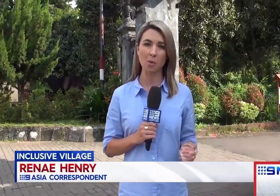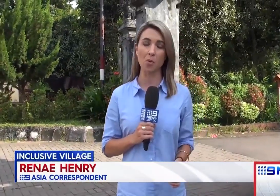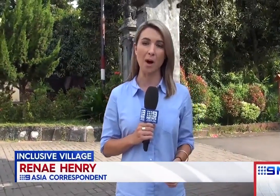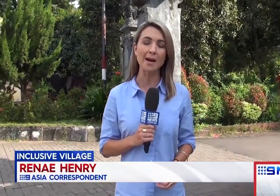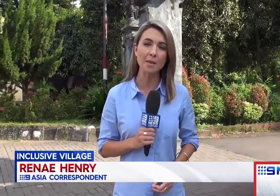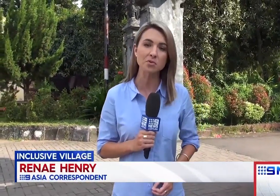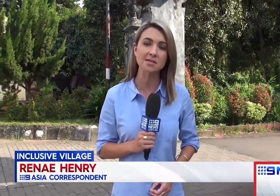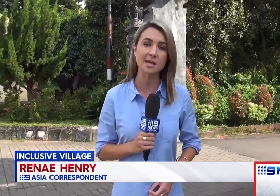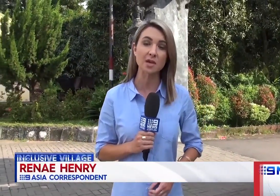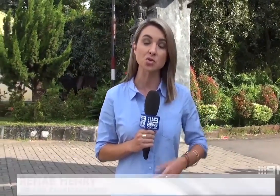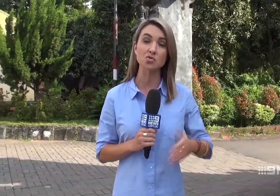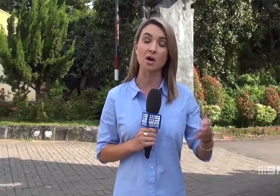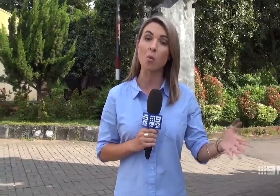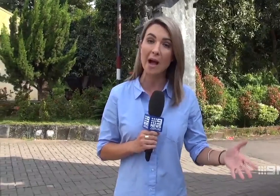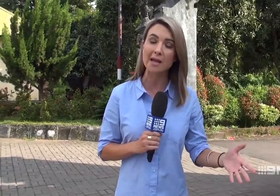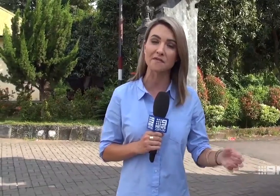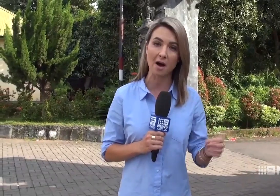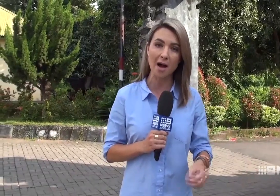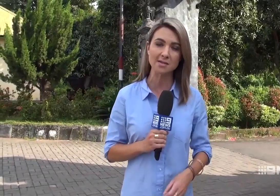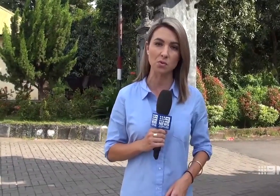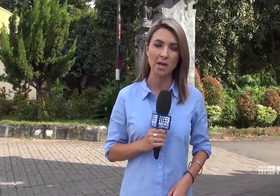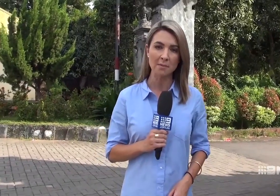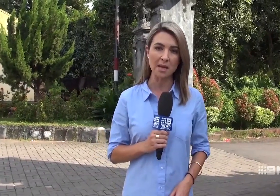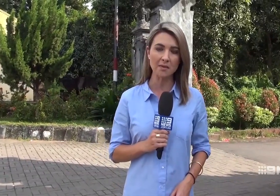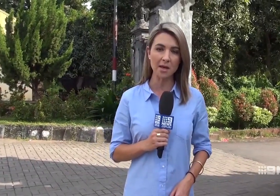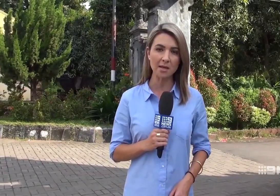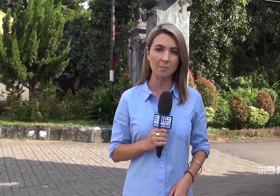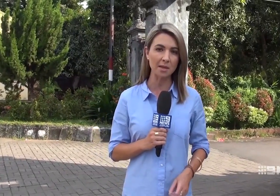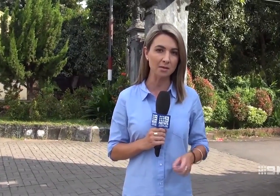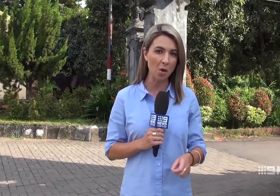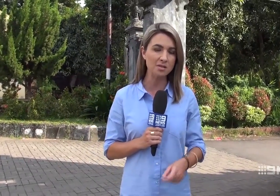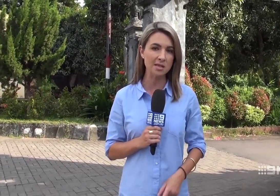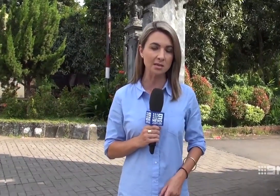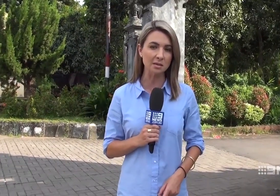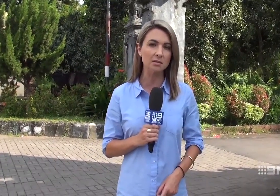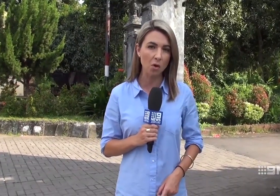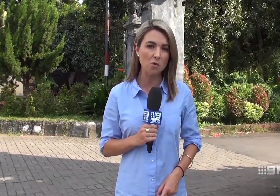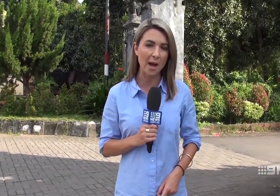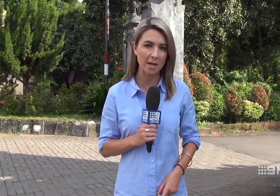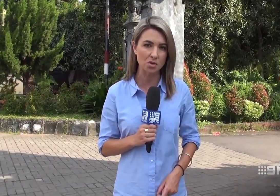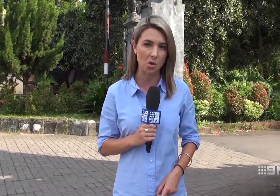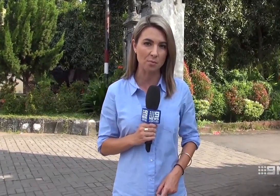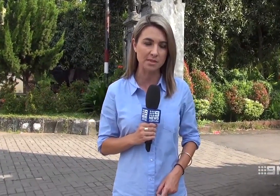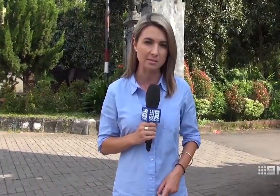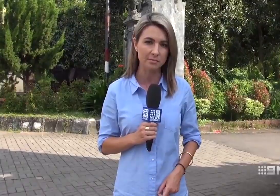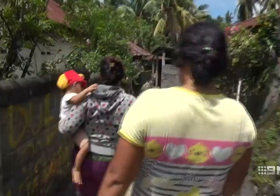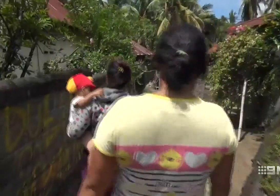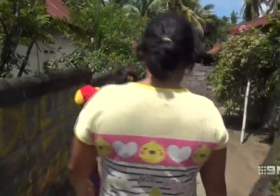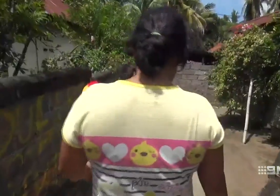poor, unable to send their children away for high school, meaning they end up in low-skill, low-paying jobs. Nyoman